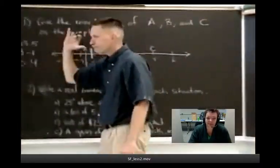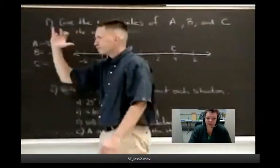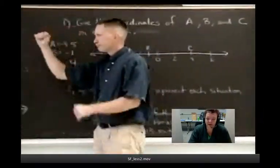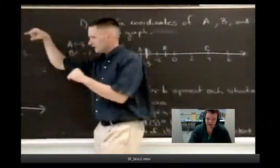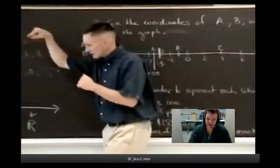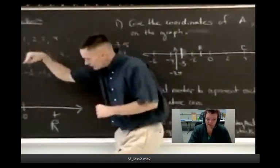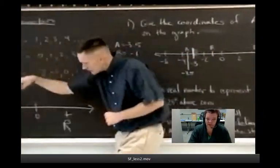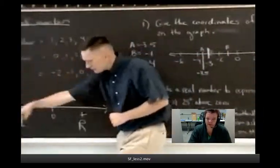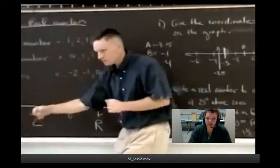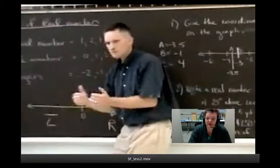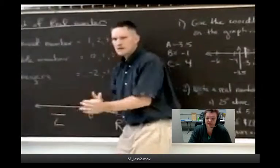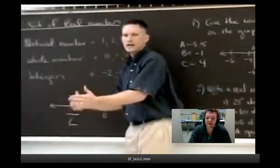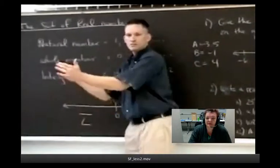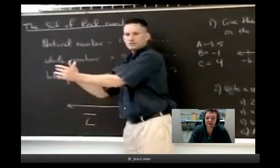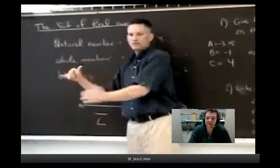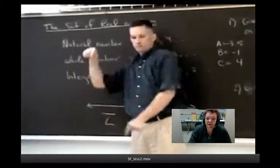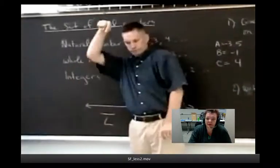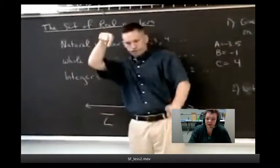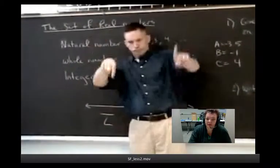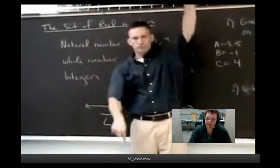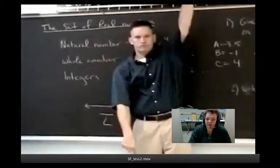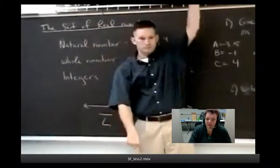But in both directions.